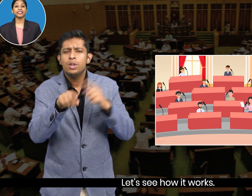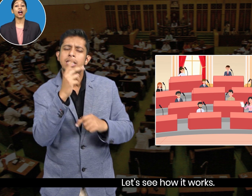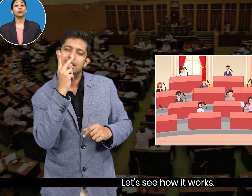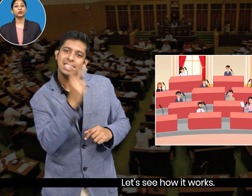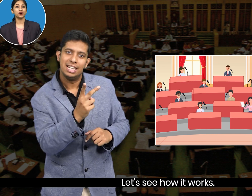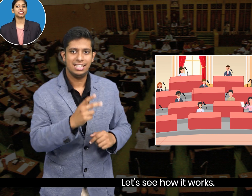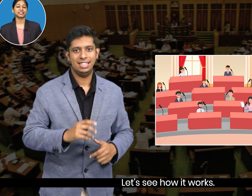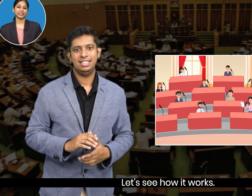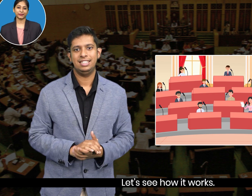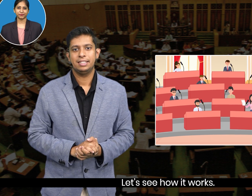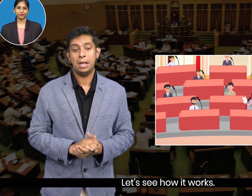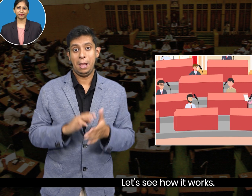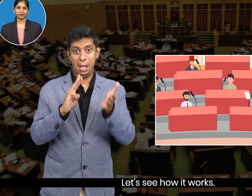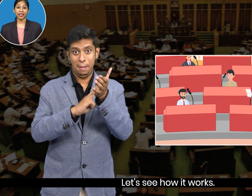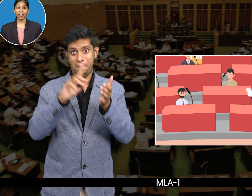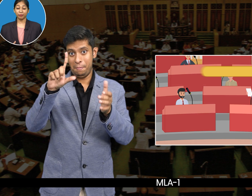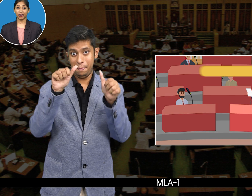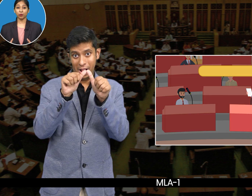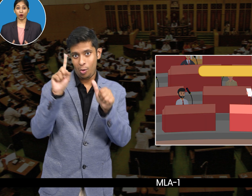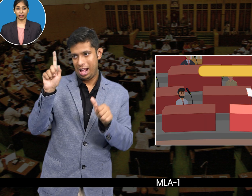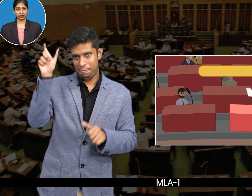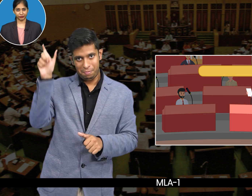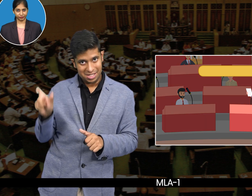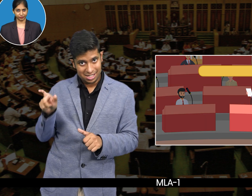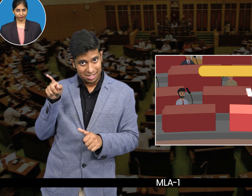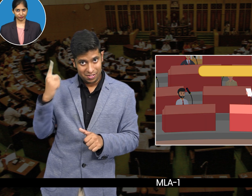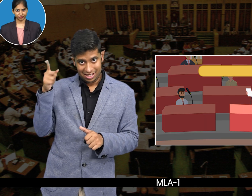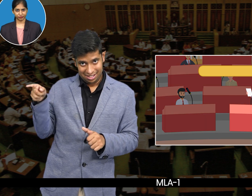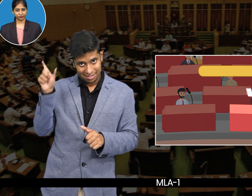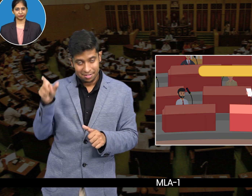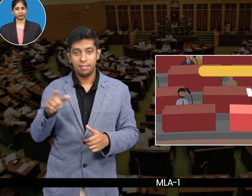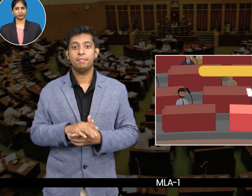Let's see how it works. MLA 1.